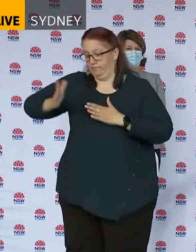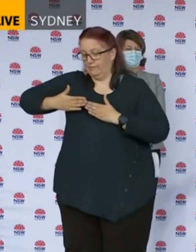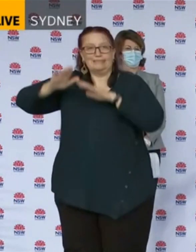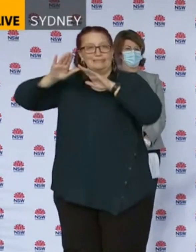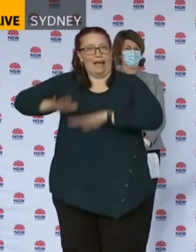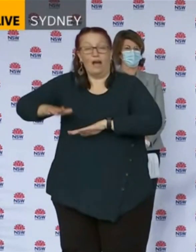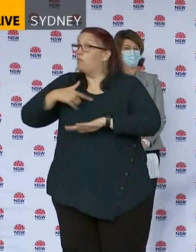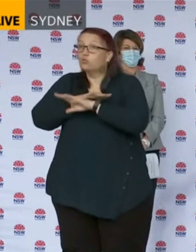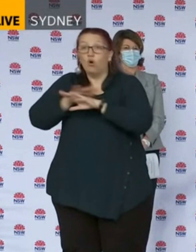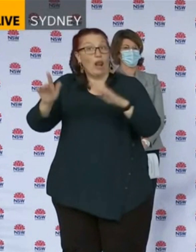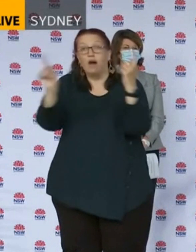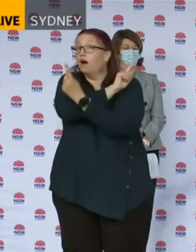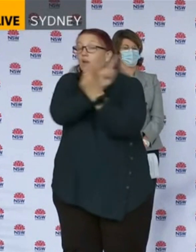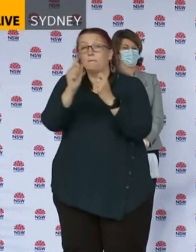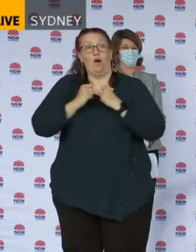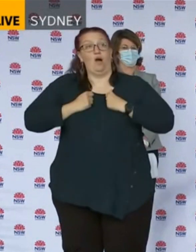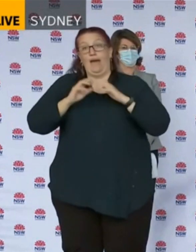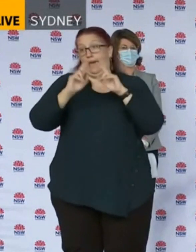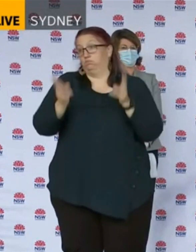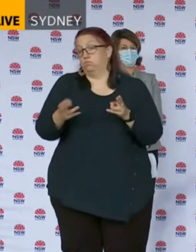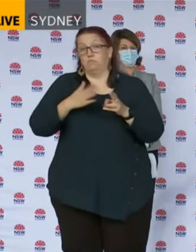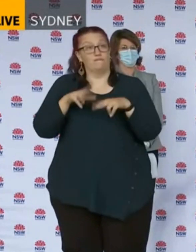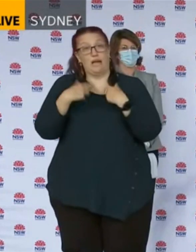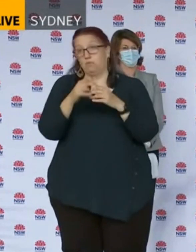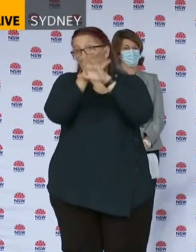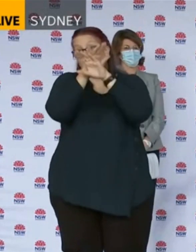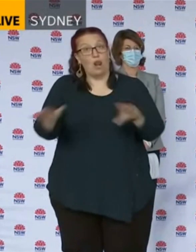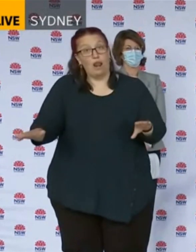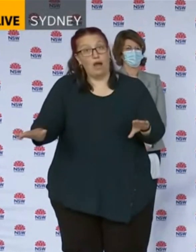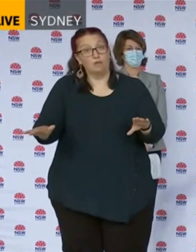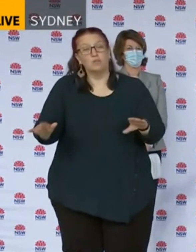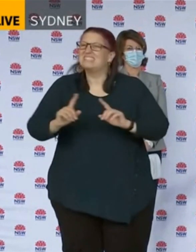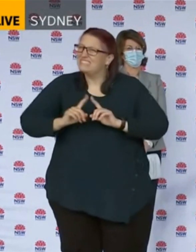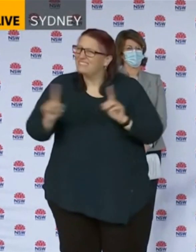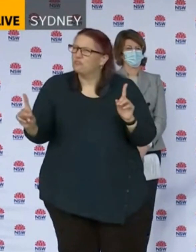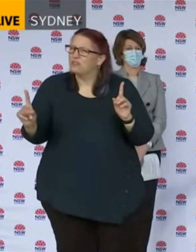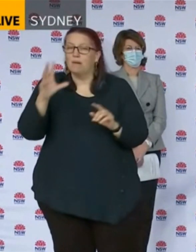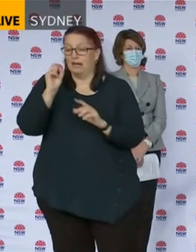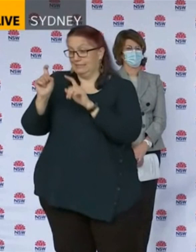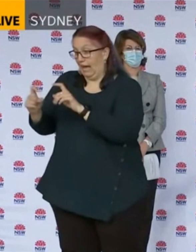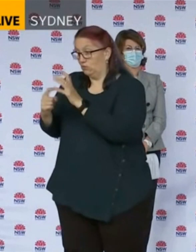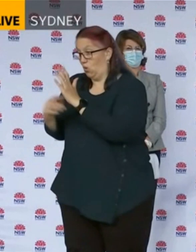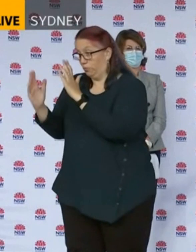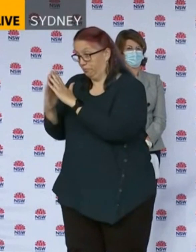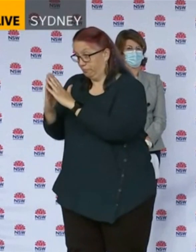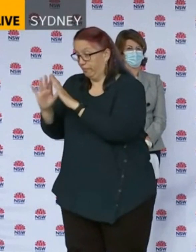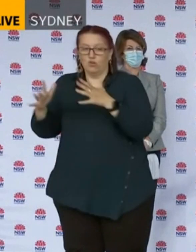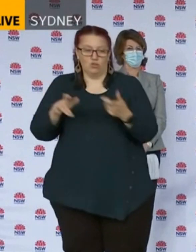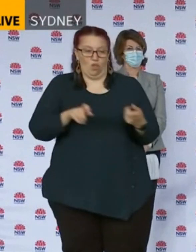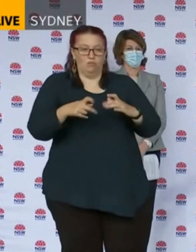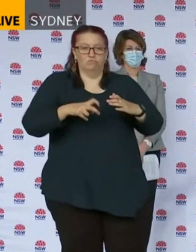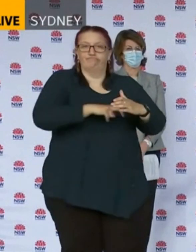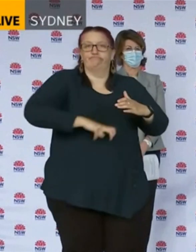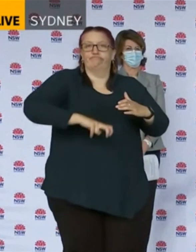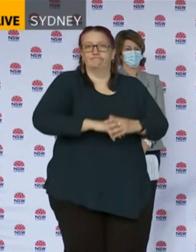period. In terms of the cases of note, yesterday we announced a student nurse who worked at